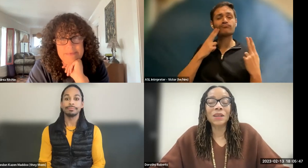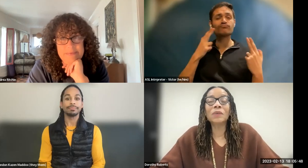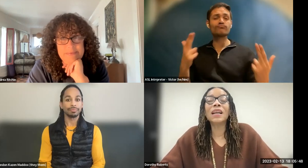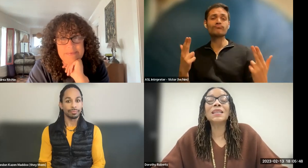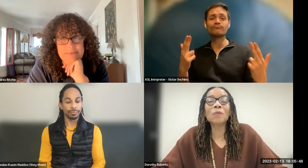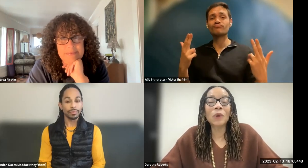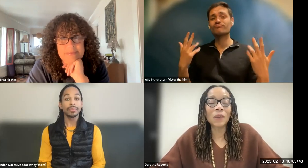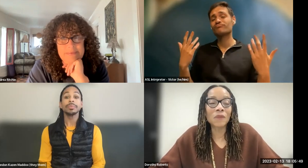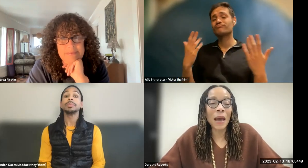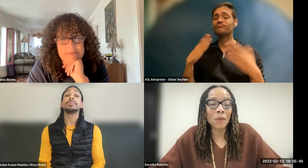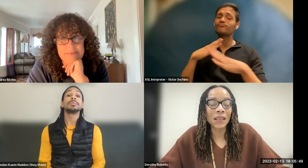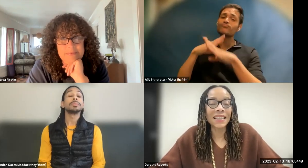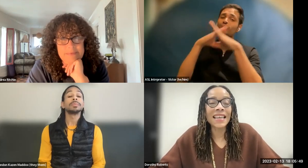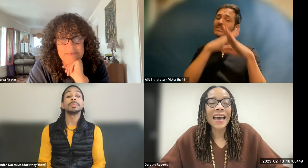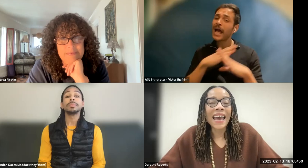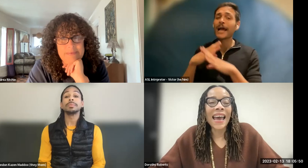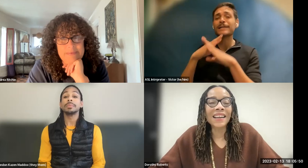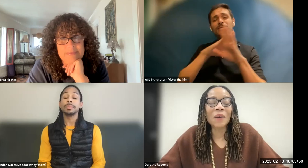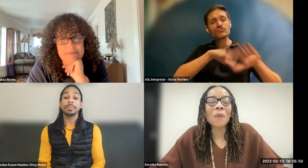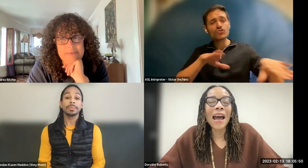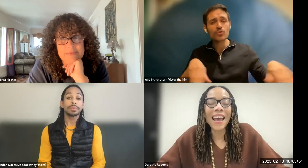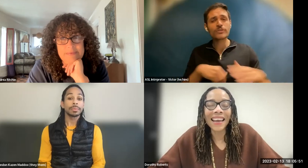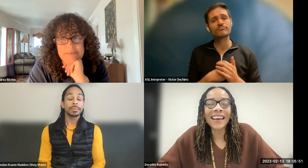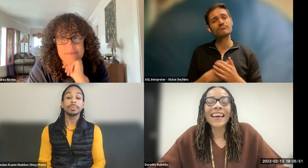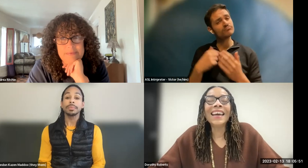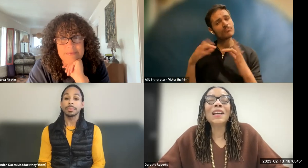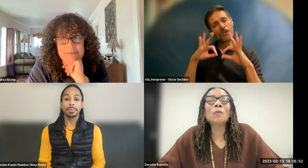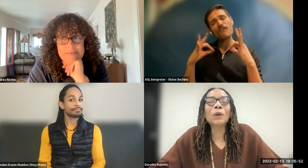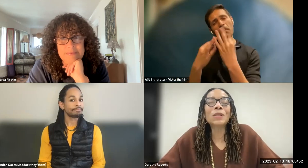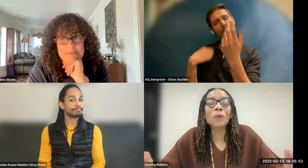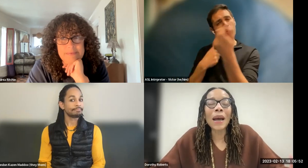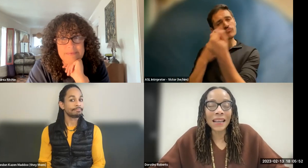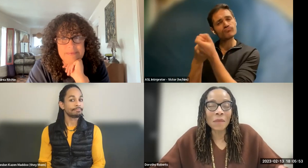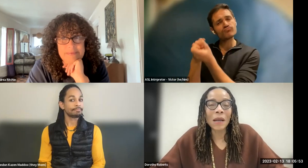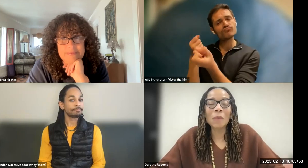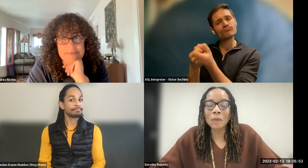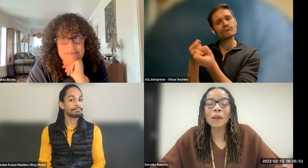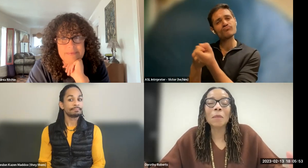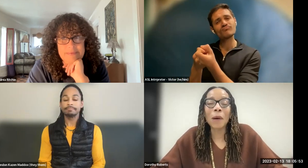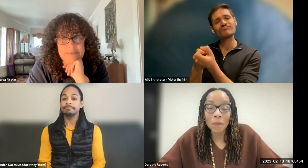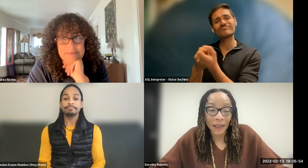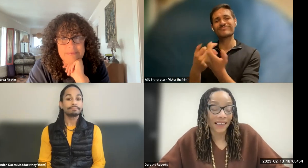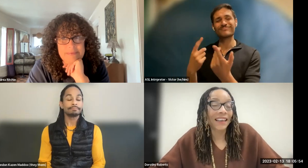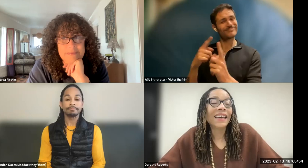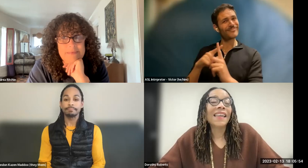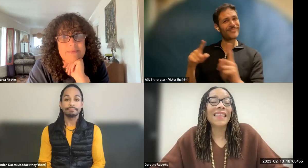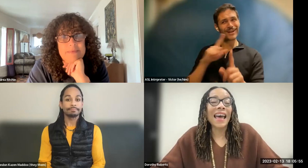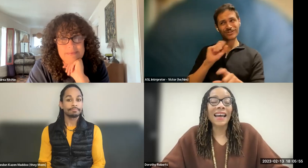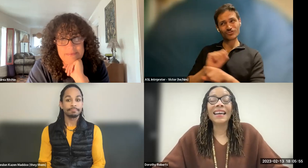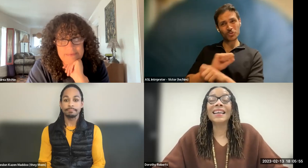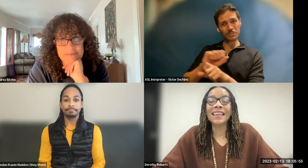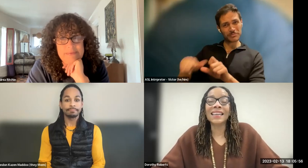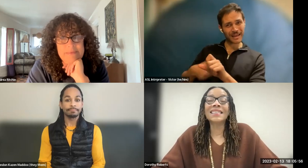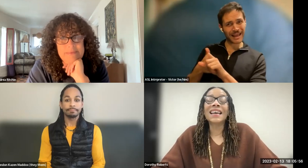protecting children and supporting families. And in a way, it has persuaded many people in the public